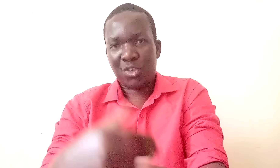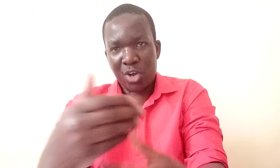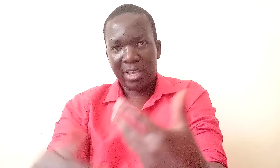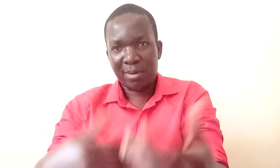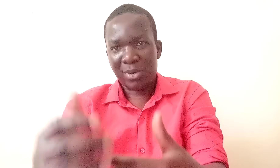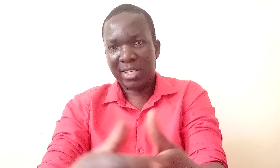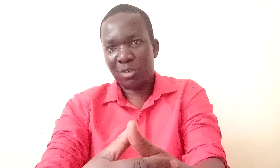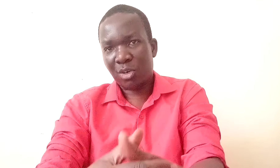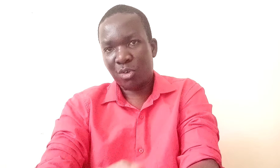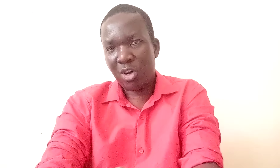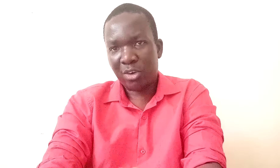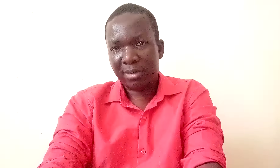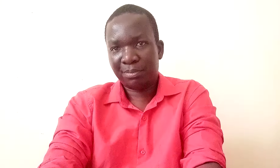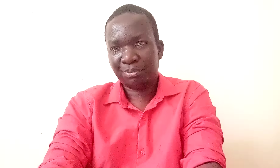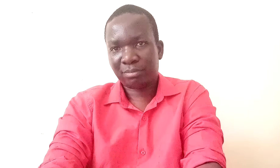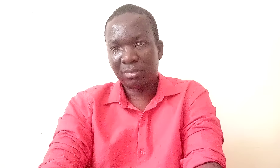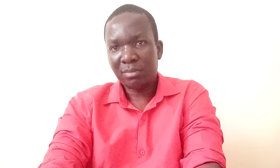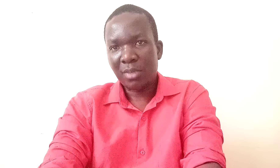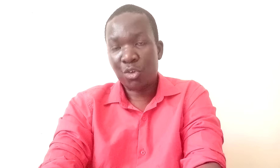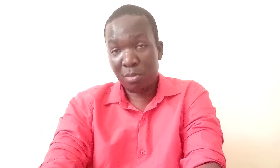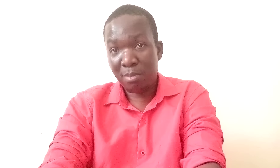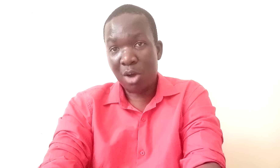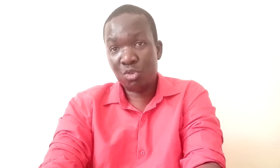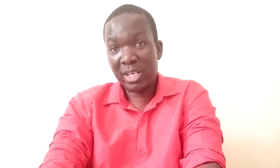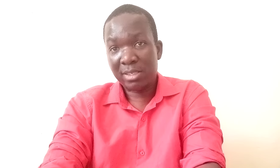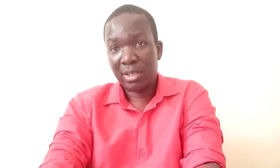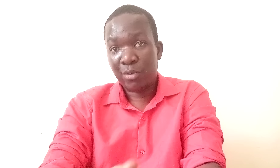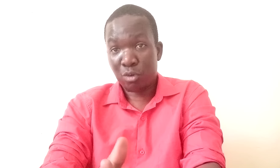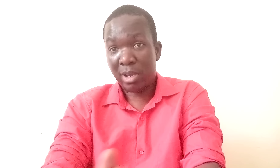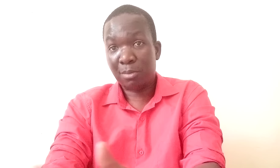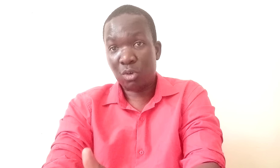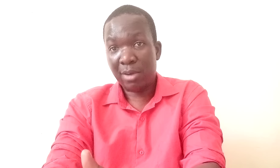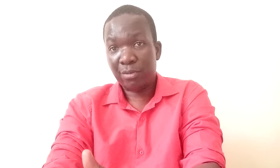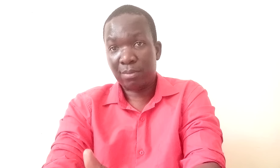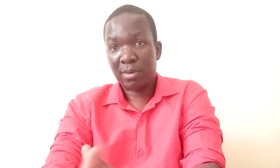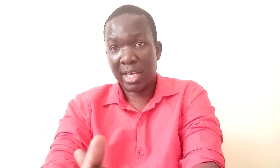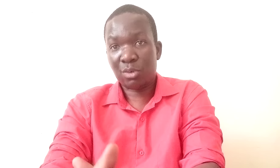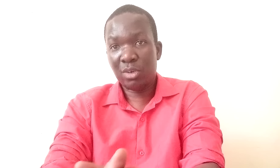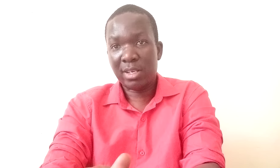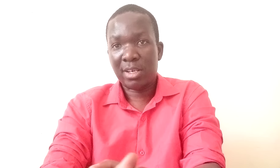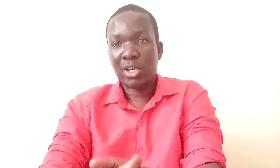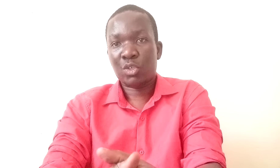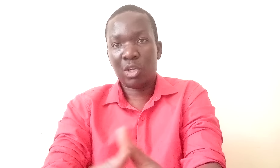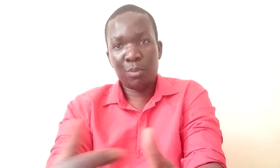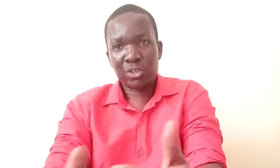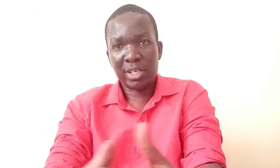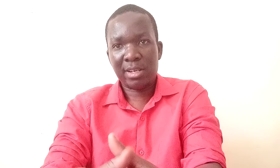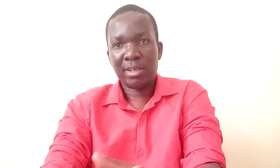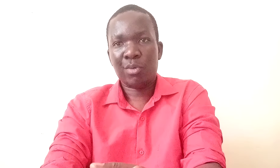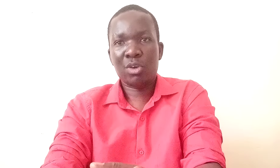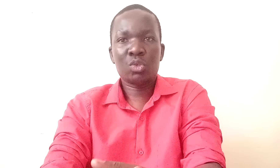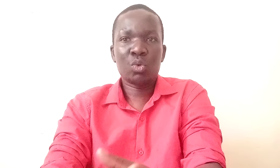Try, practice on your own. Remember how to do it from A up to F. That's good. So can we proceed? We go to